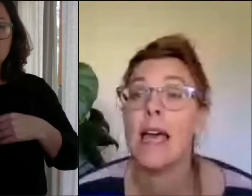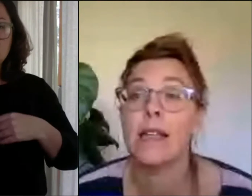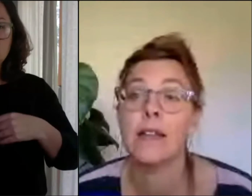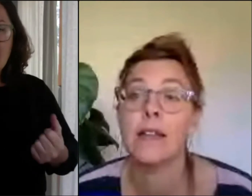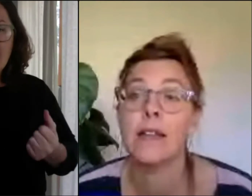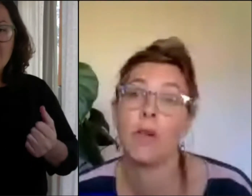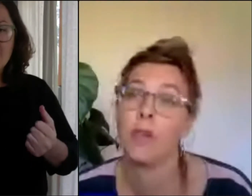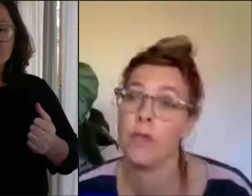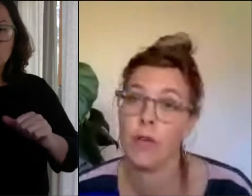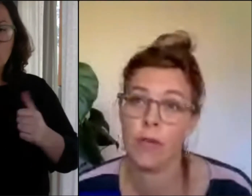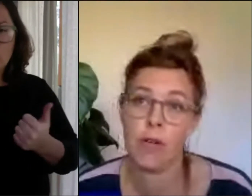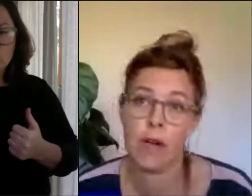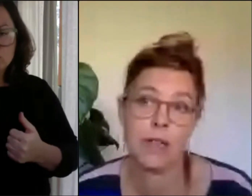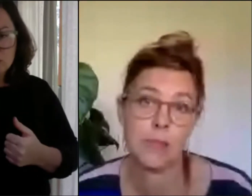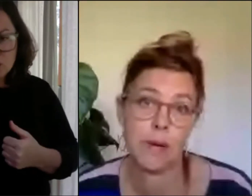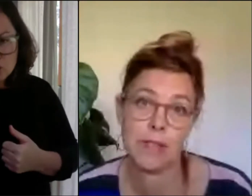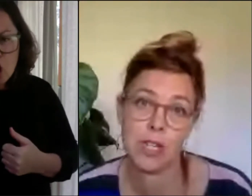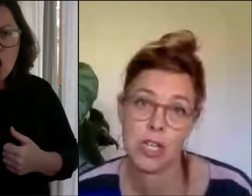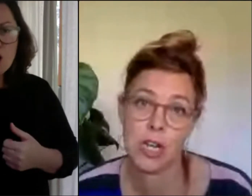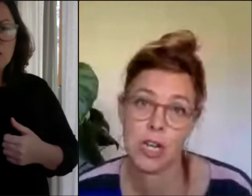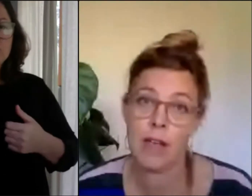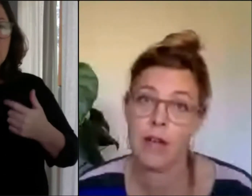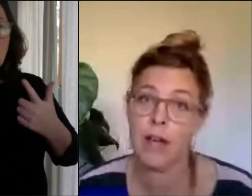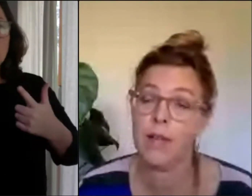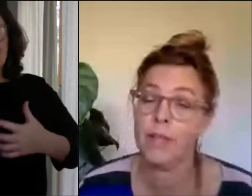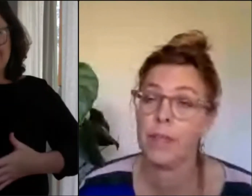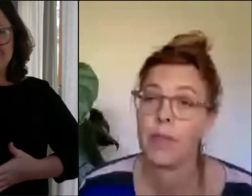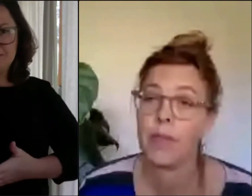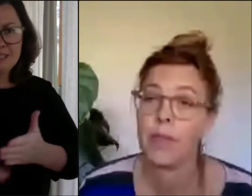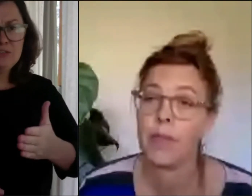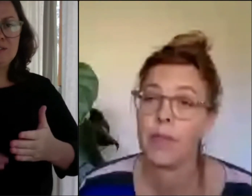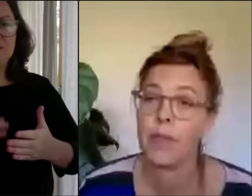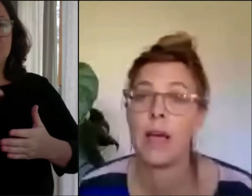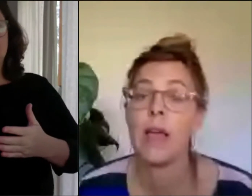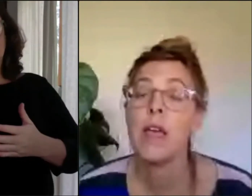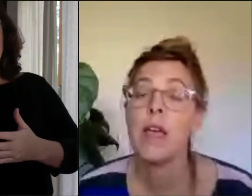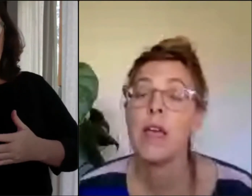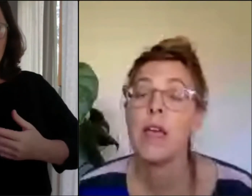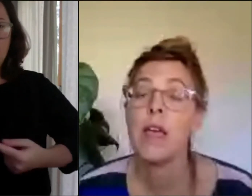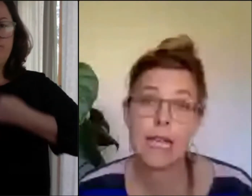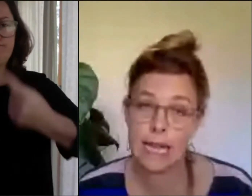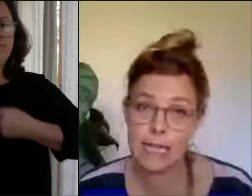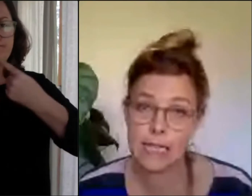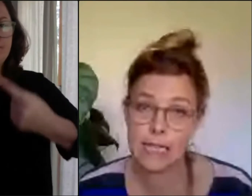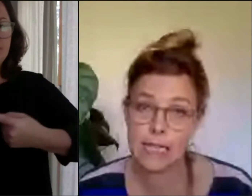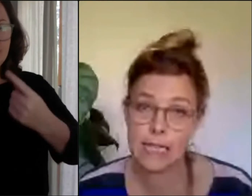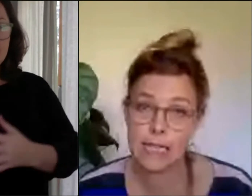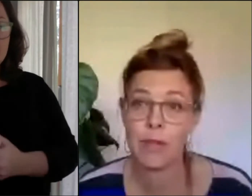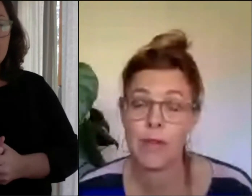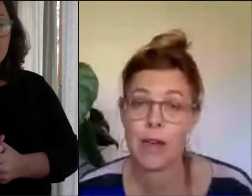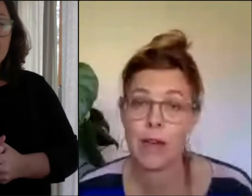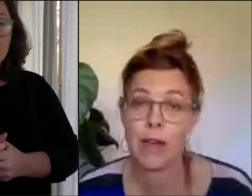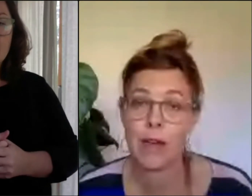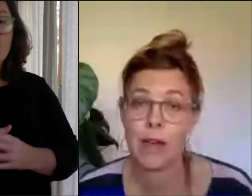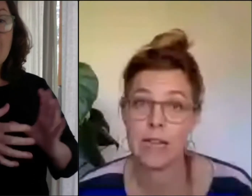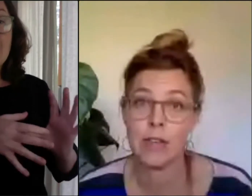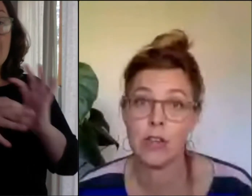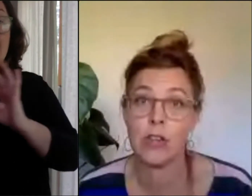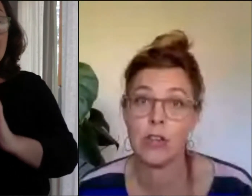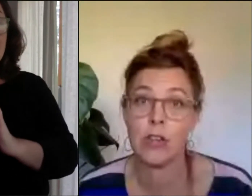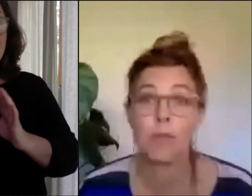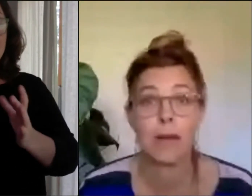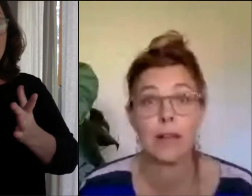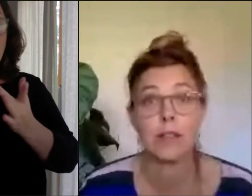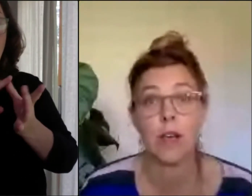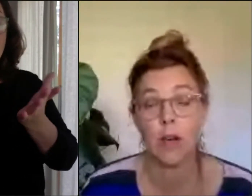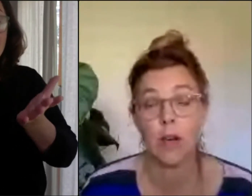insights and a wealth of on-the-ground experience to share through his webinar. Links to Ian's webinar can be found on the Screen